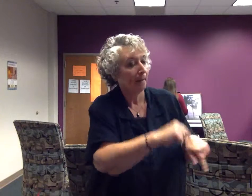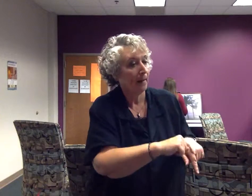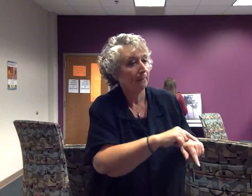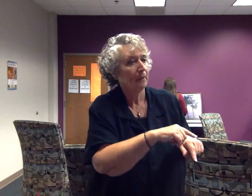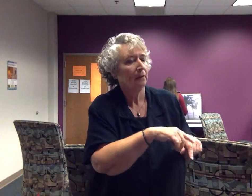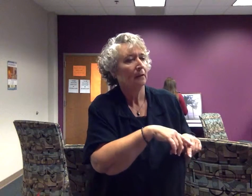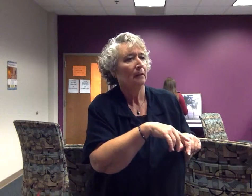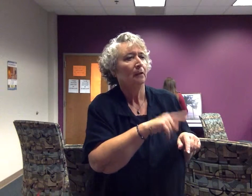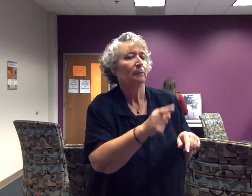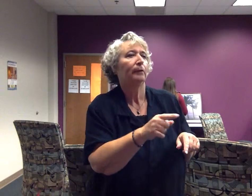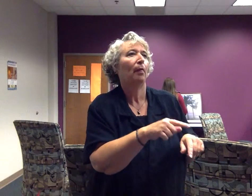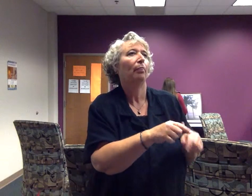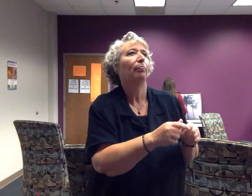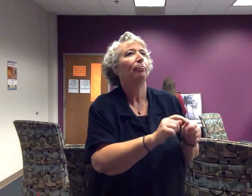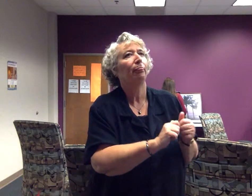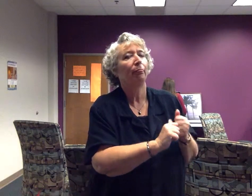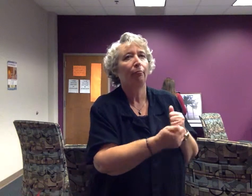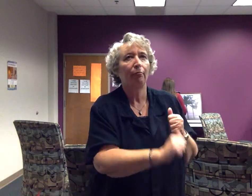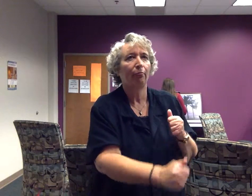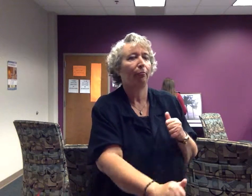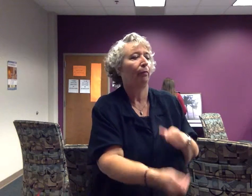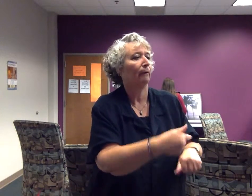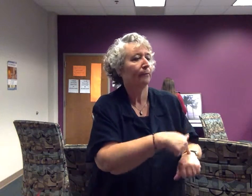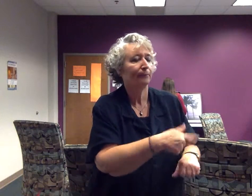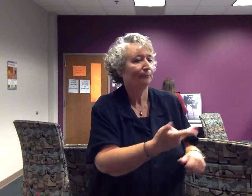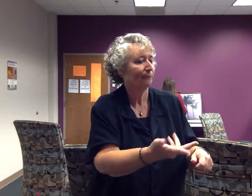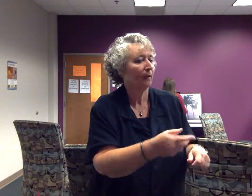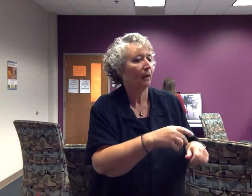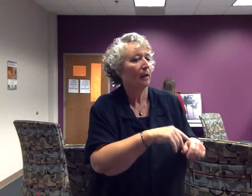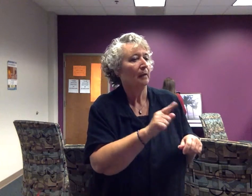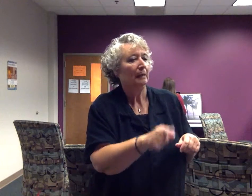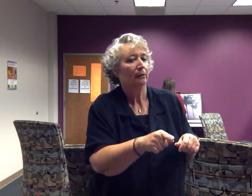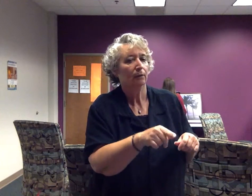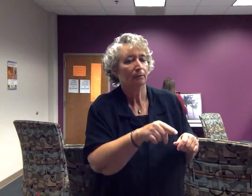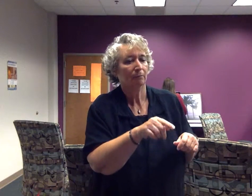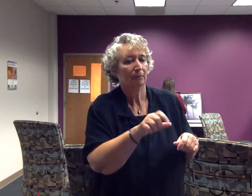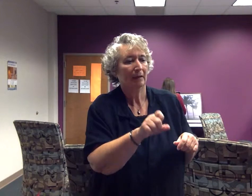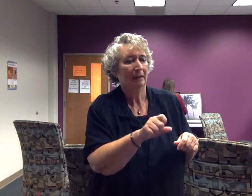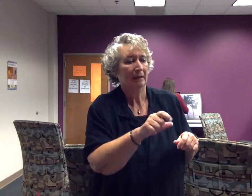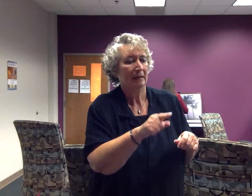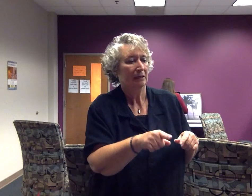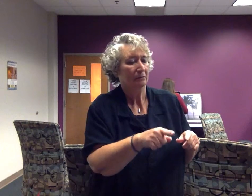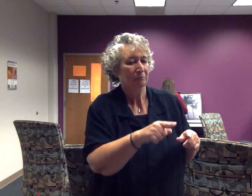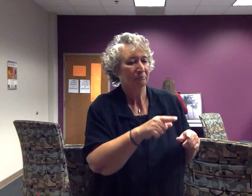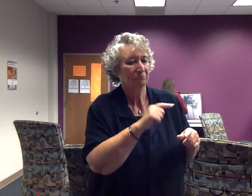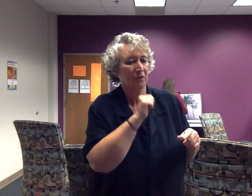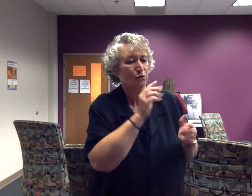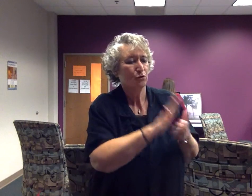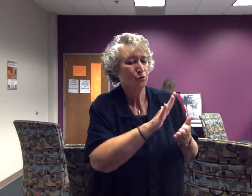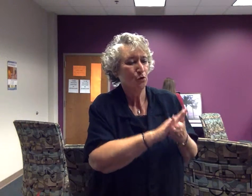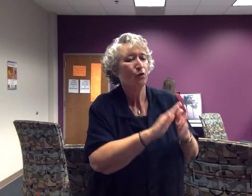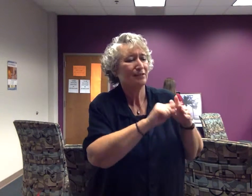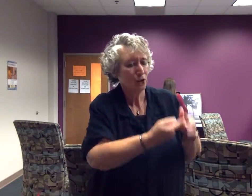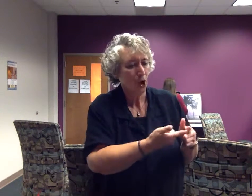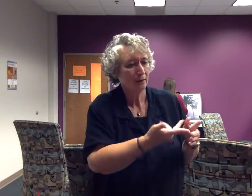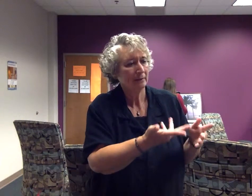was already progressing. So, therefore, I ended up telling my mother about it, and she actually came up here to help me get